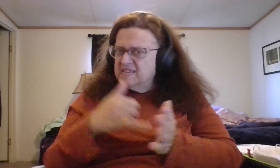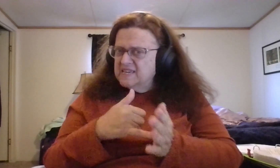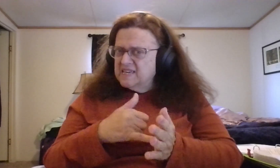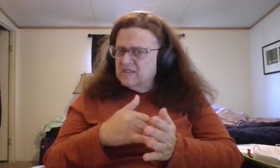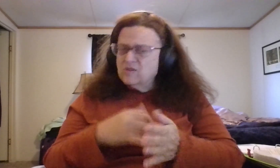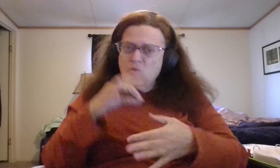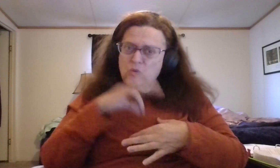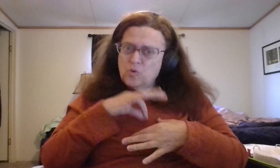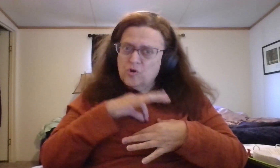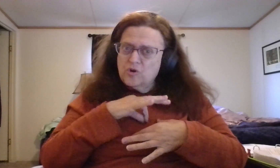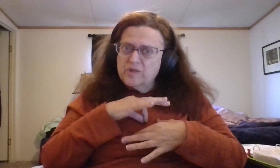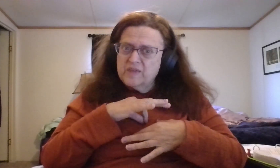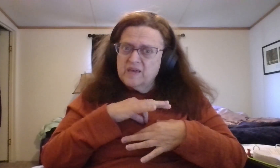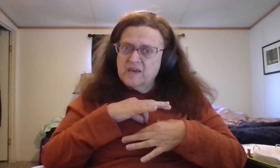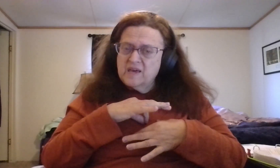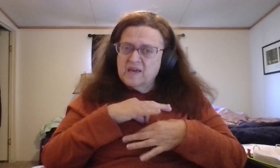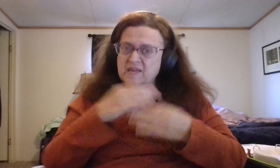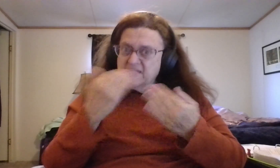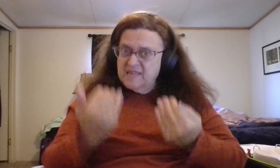worth now in January